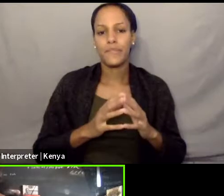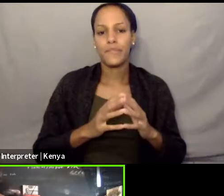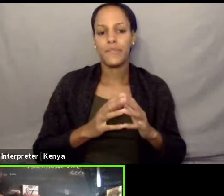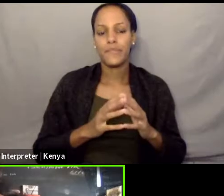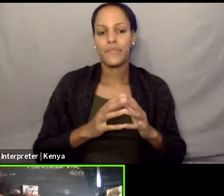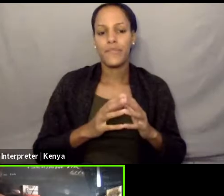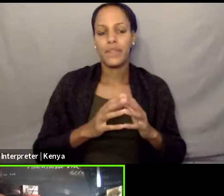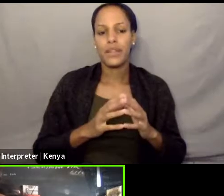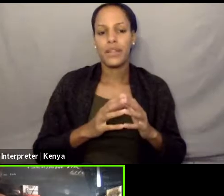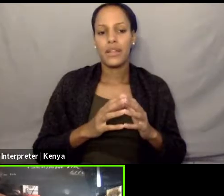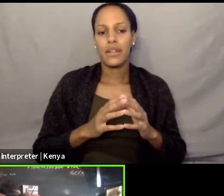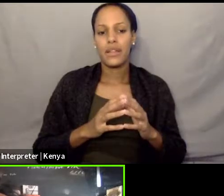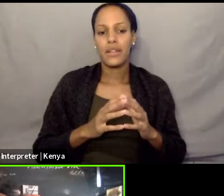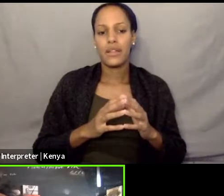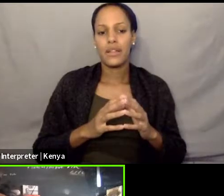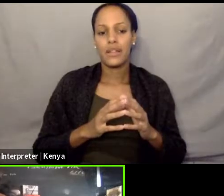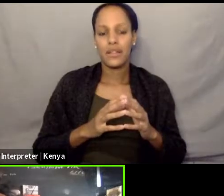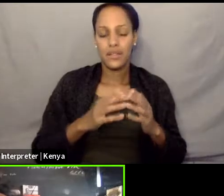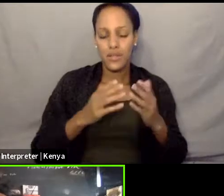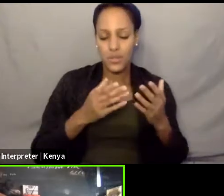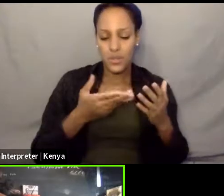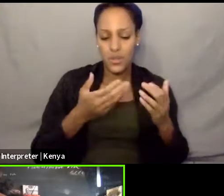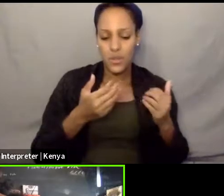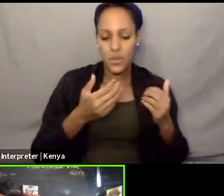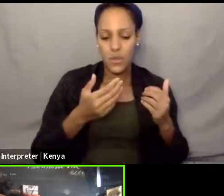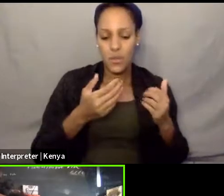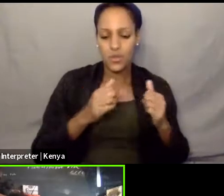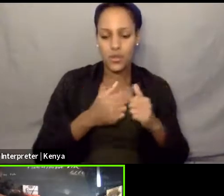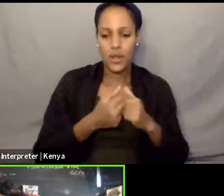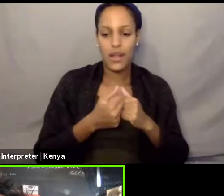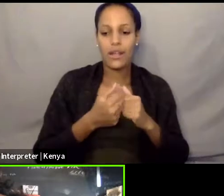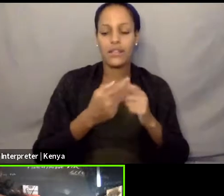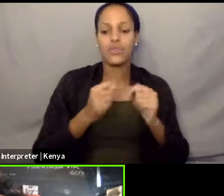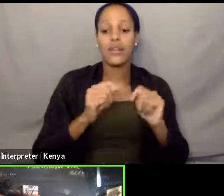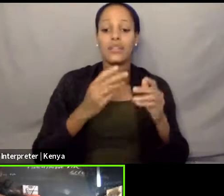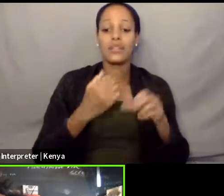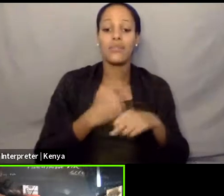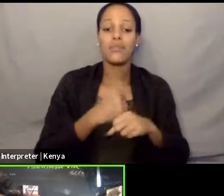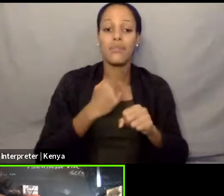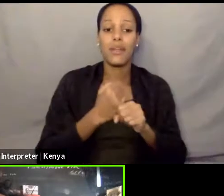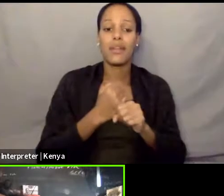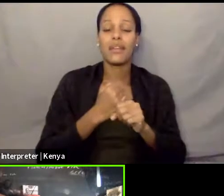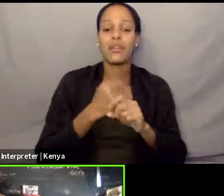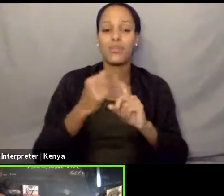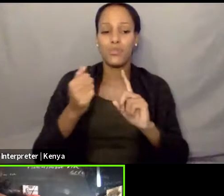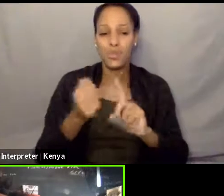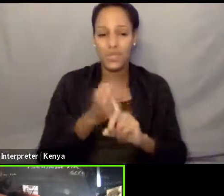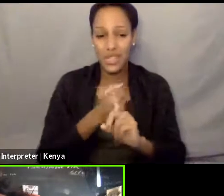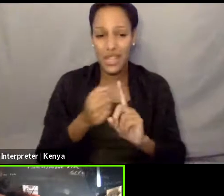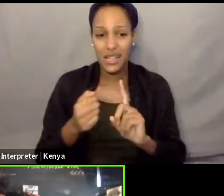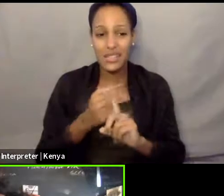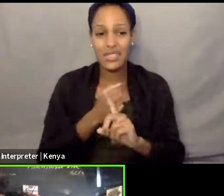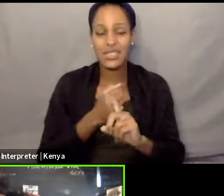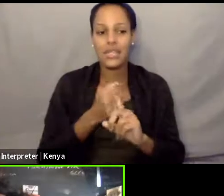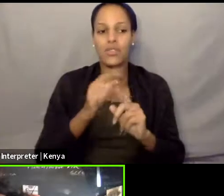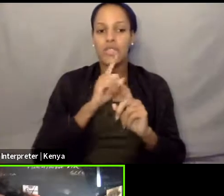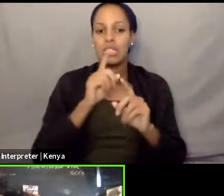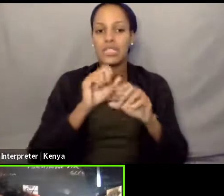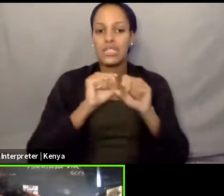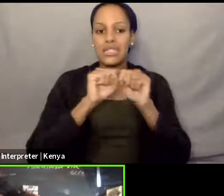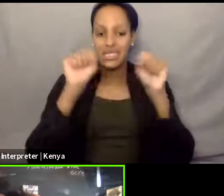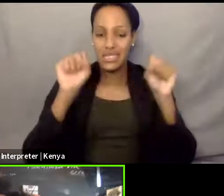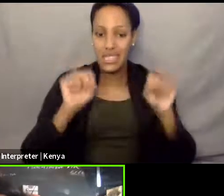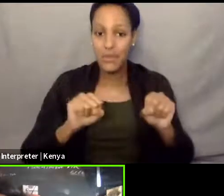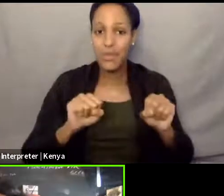there's a way in which making profound brutality appear to be systemic, profound